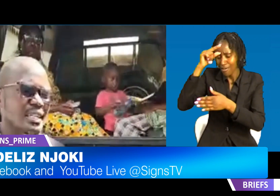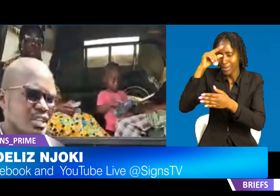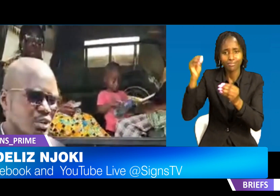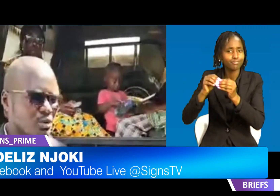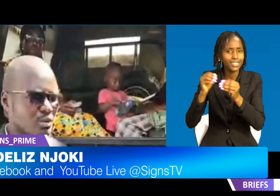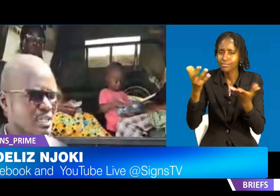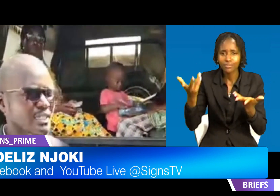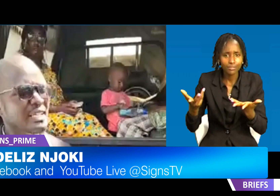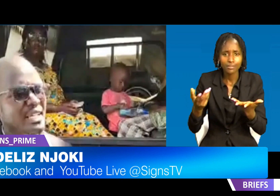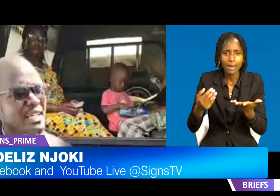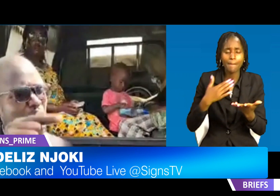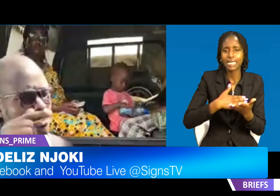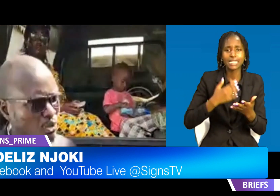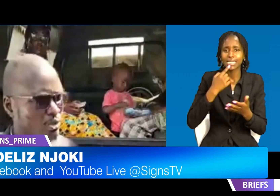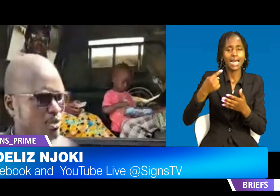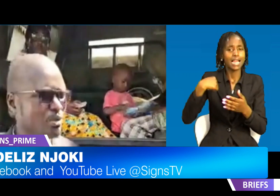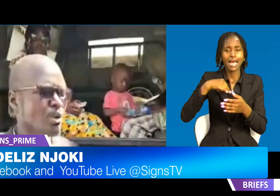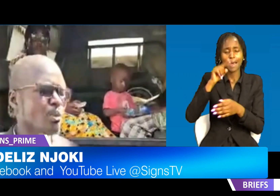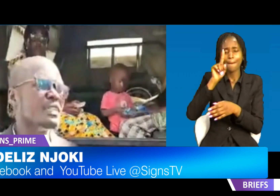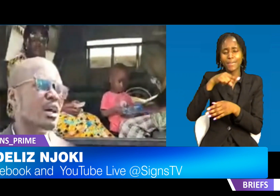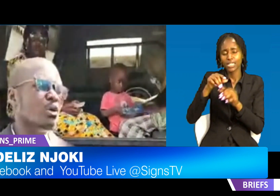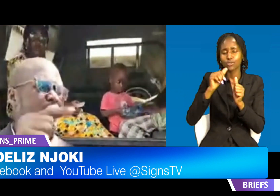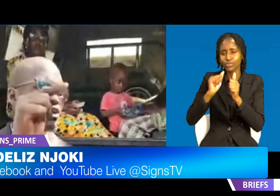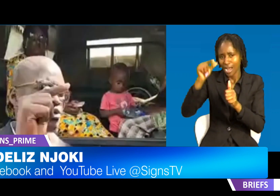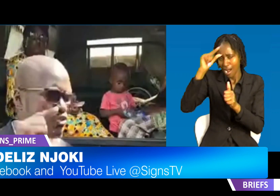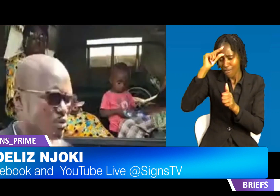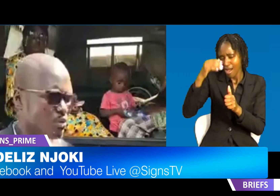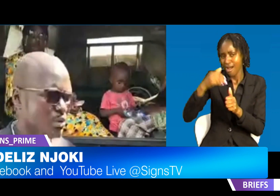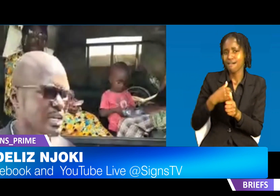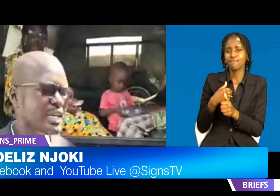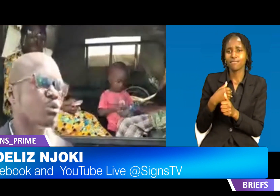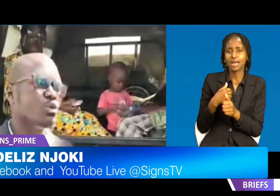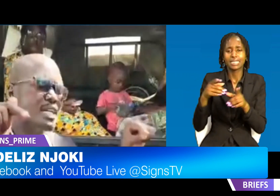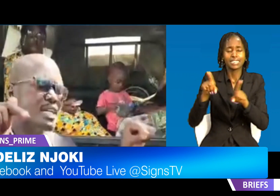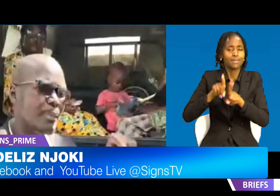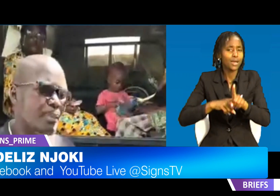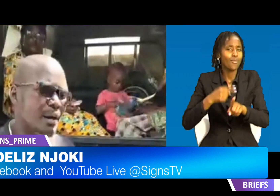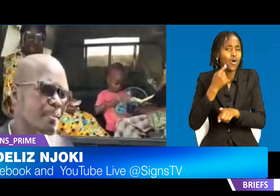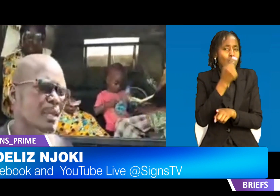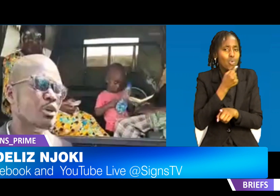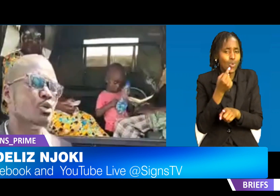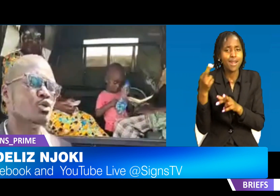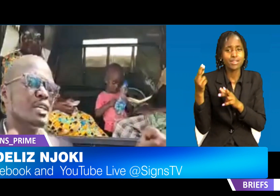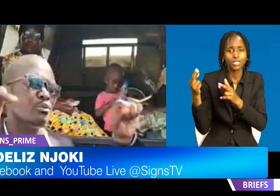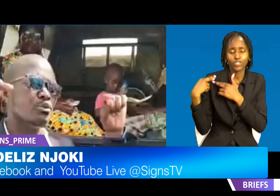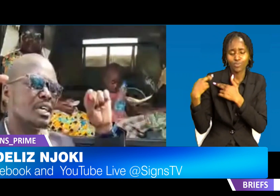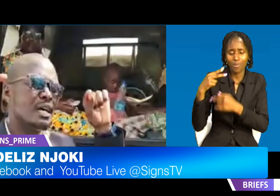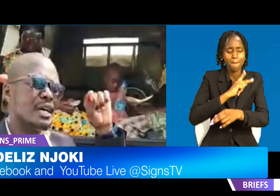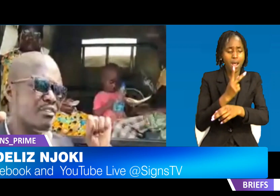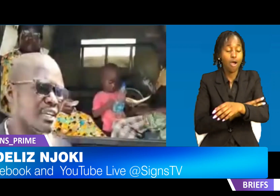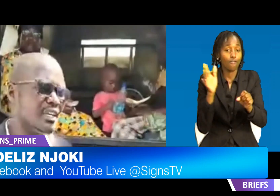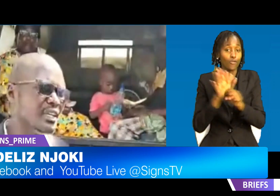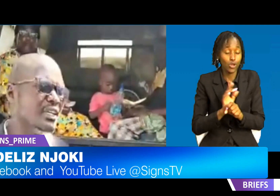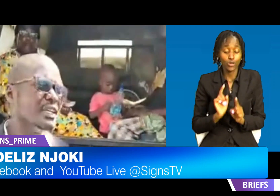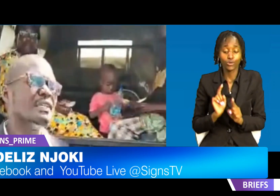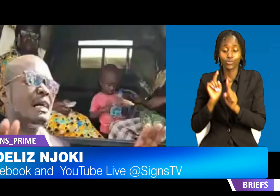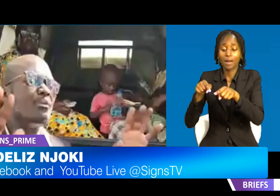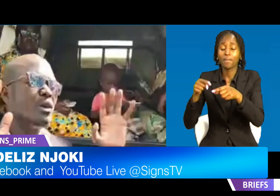hiyo, na ni nani huyo mwenye ako na hiyo nguvu ya kukuja hapa kuzuia mkutano ya governor? Ni kama